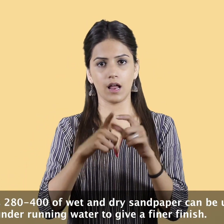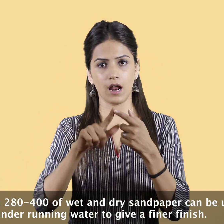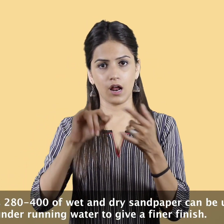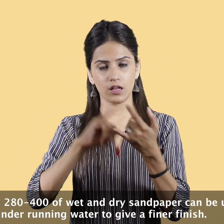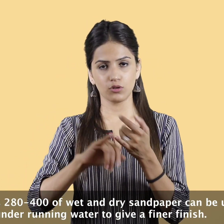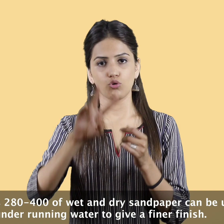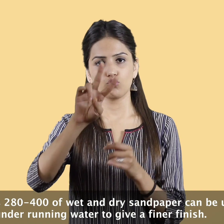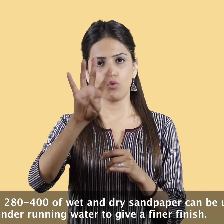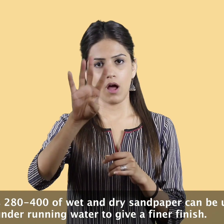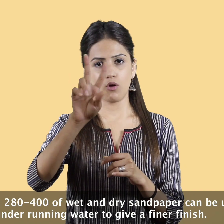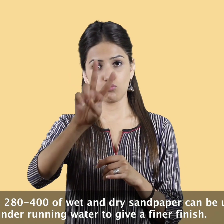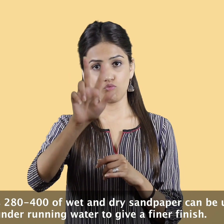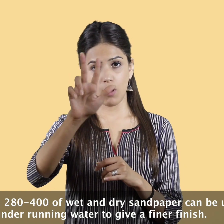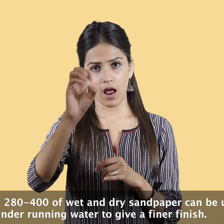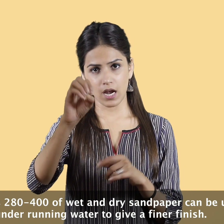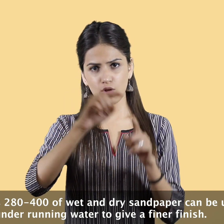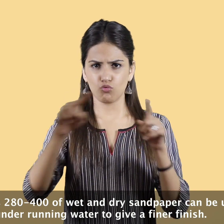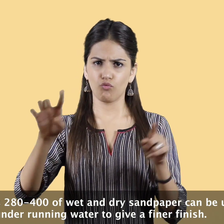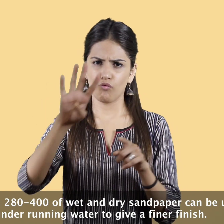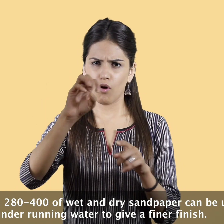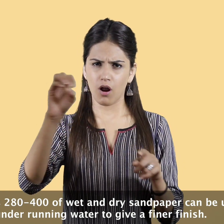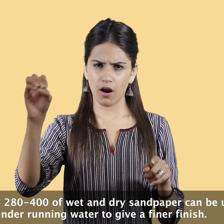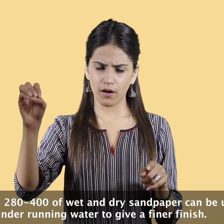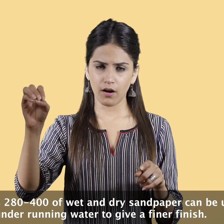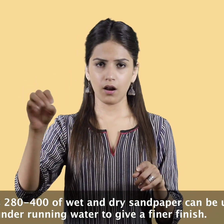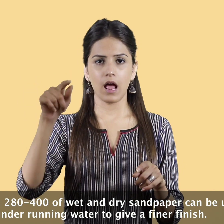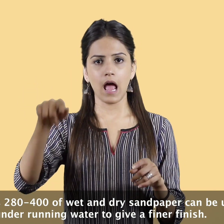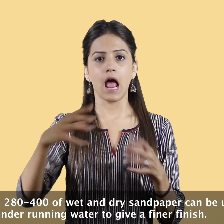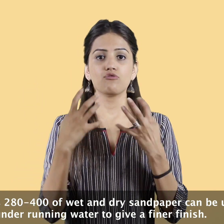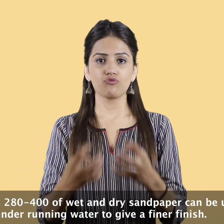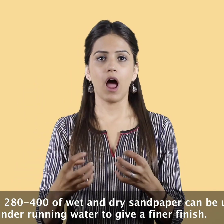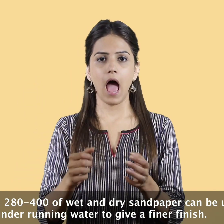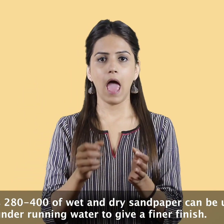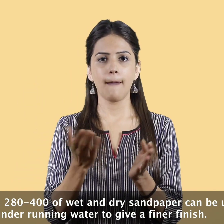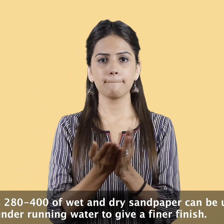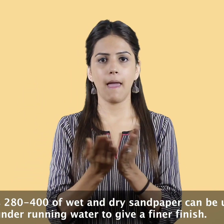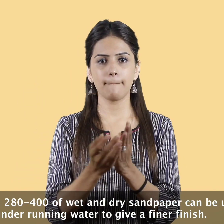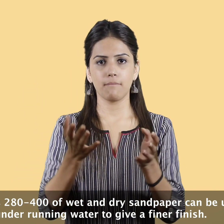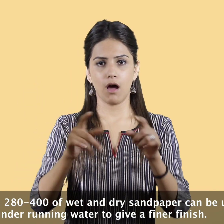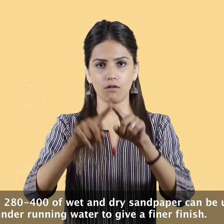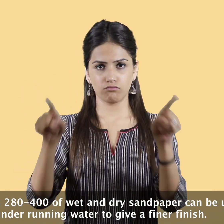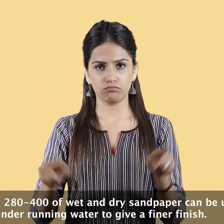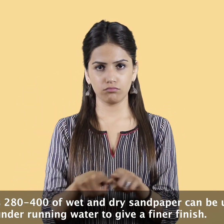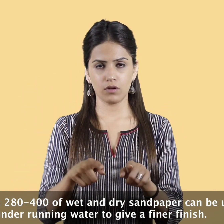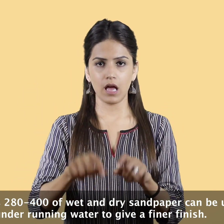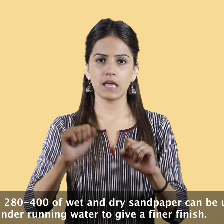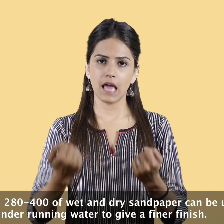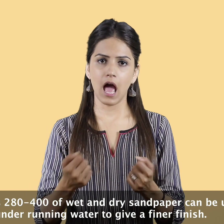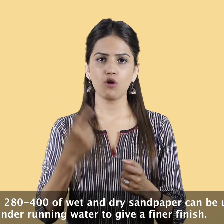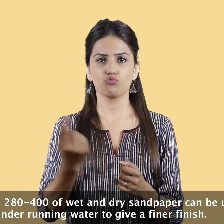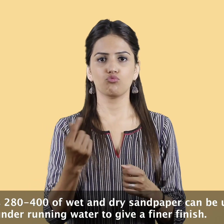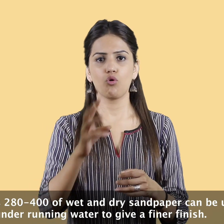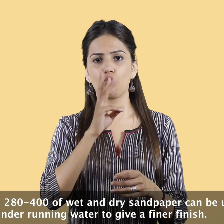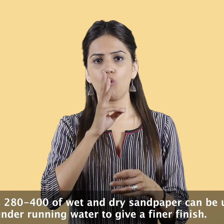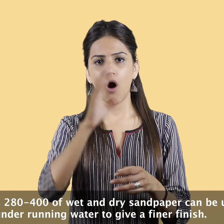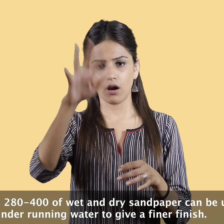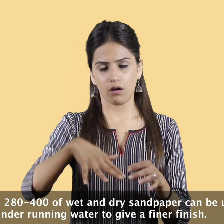Grades 280 to 400 of wet and dry sandpaper can be used under